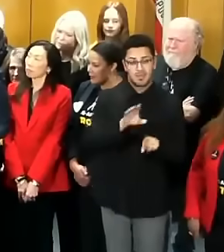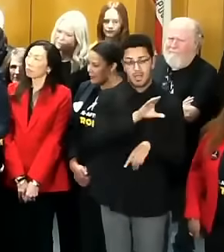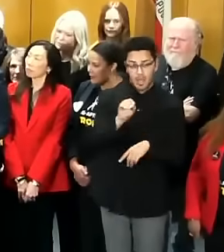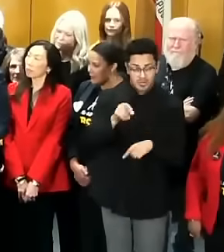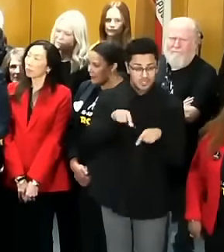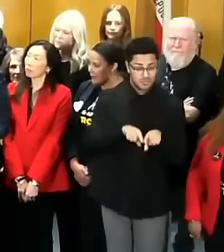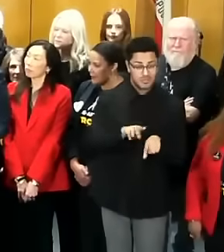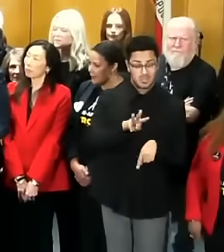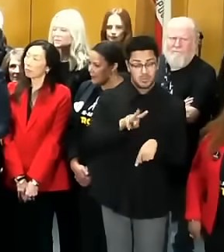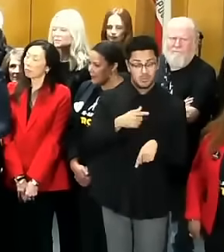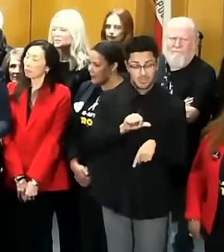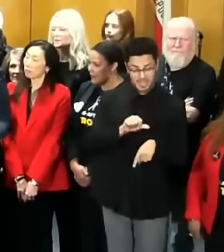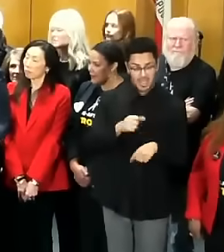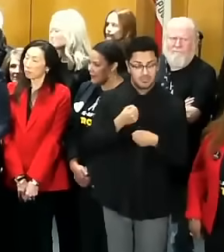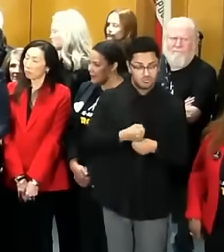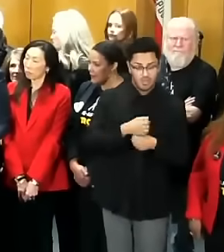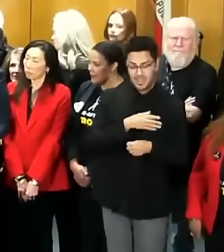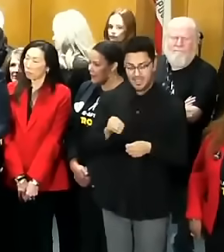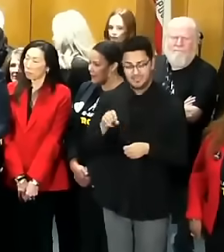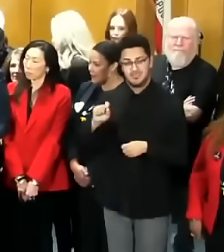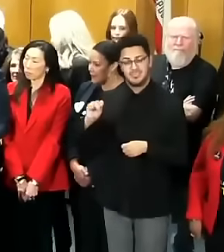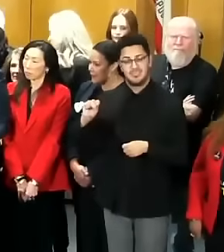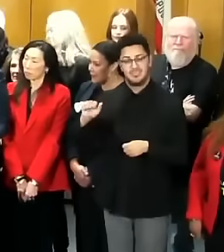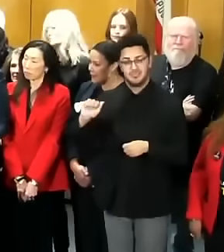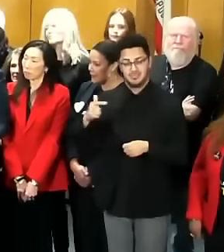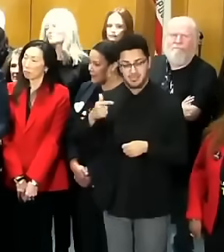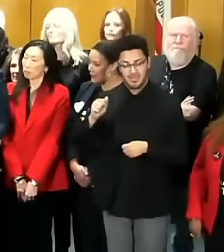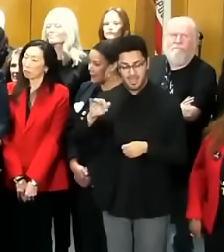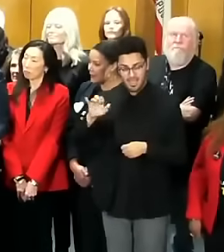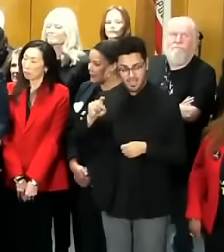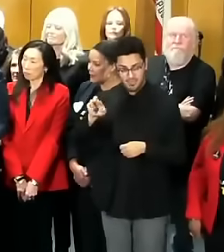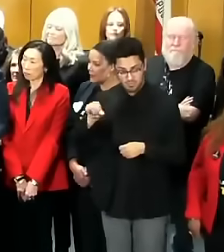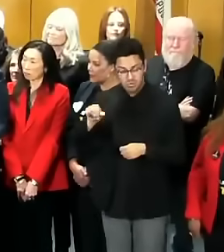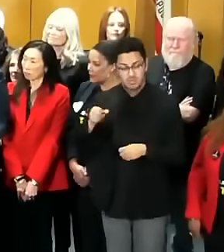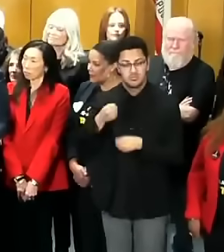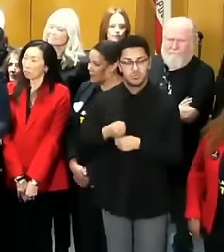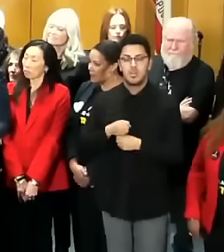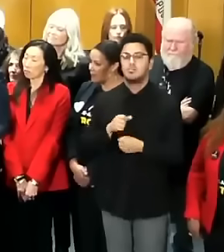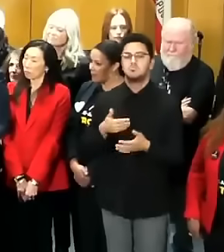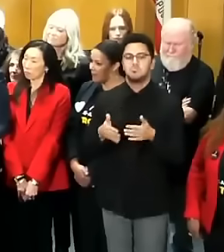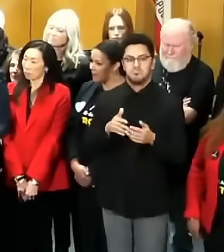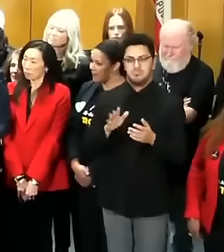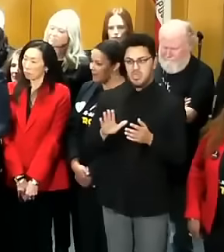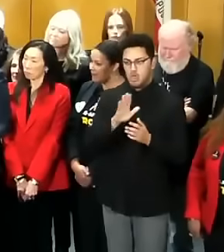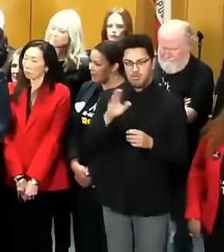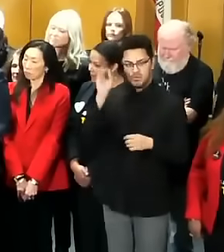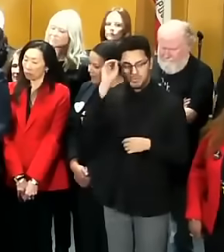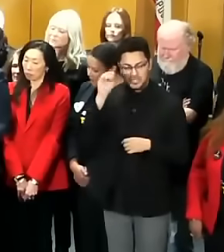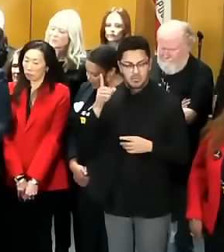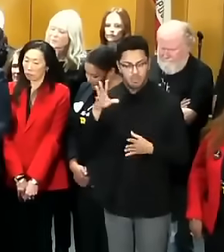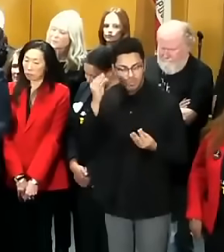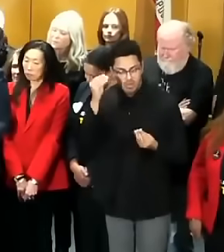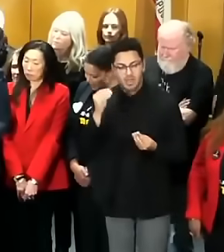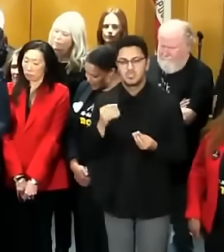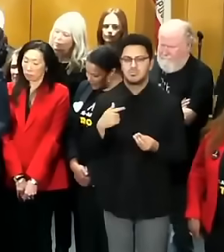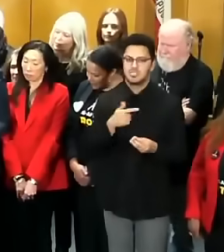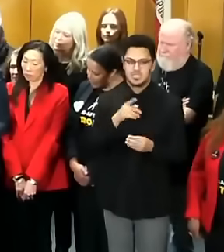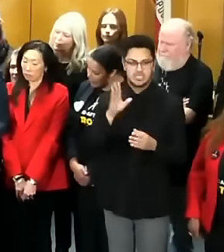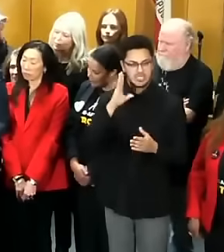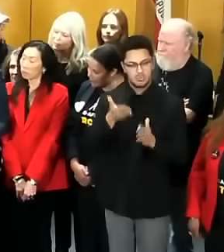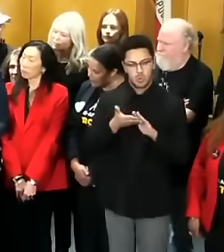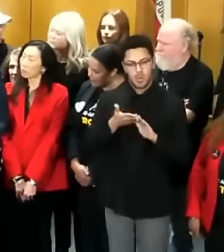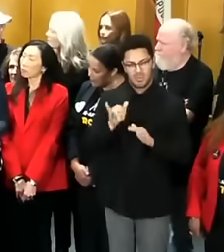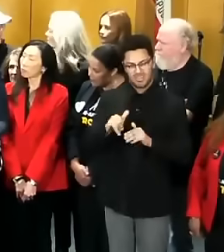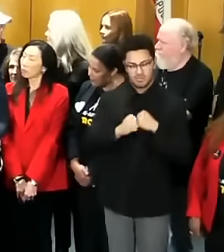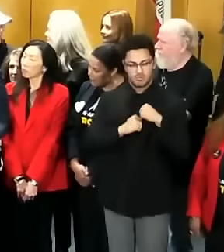and the SAG-AFTRA strike. For whatever their differences are, they seem to have found a way to continue to operate in that structure. And I guess we